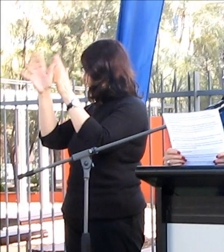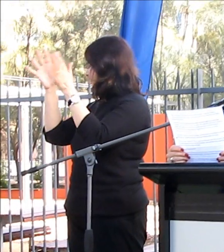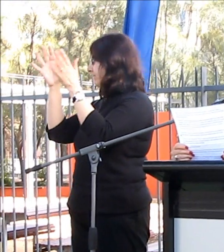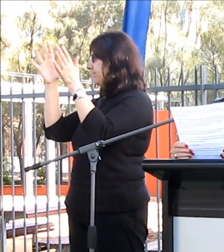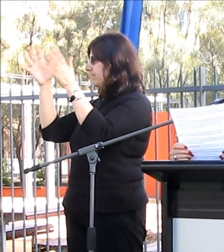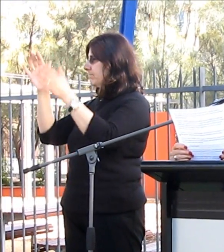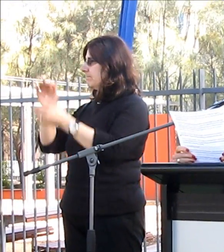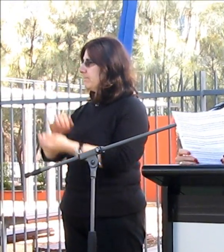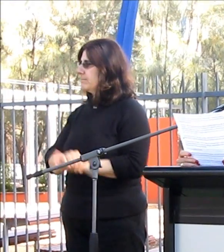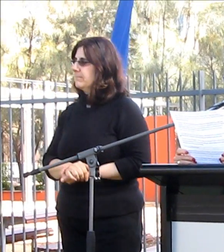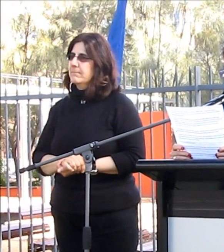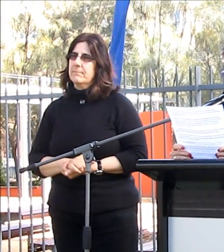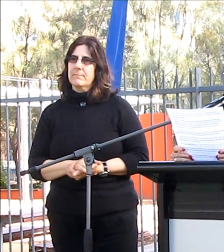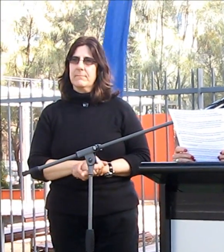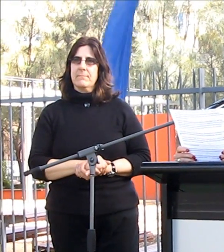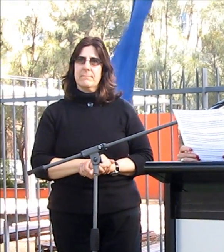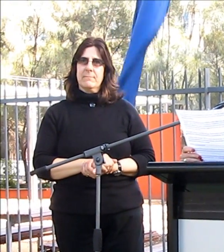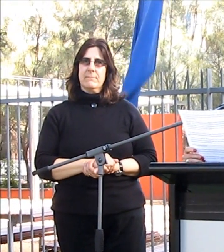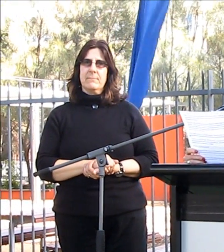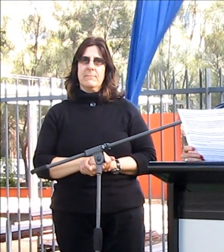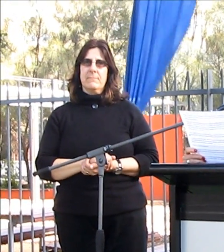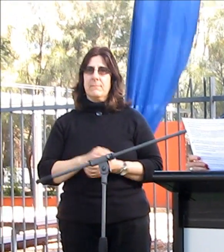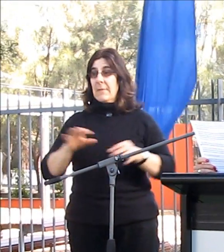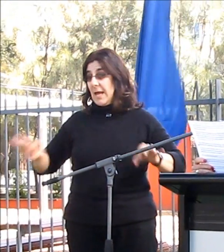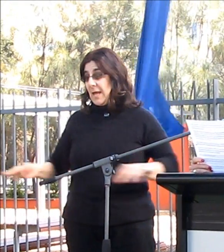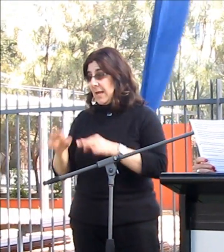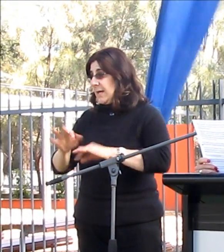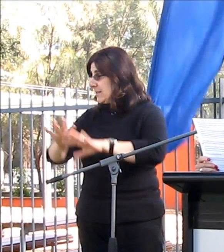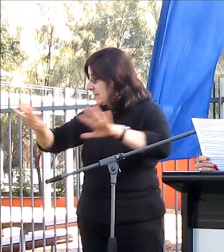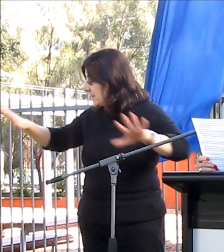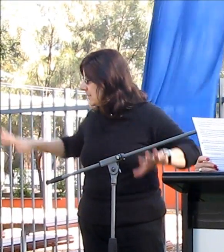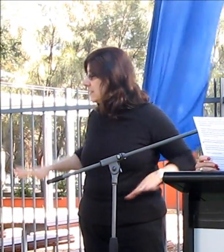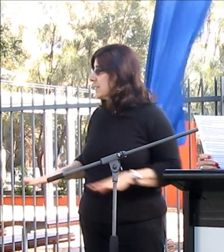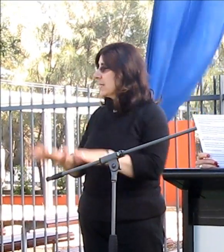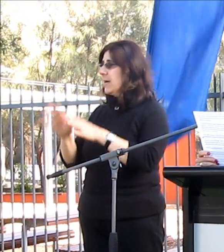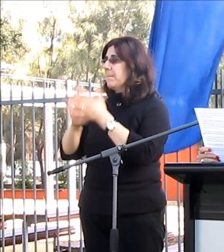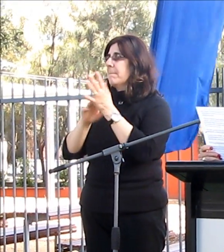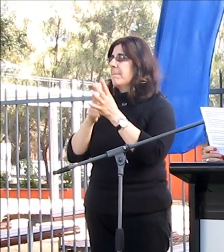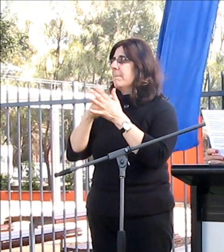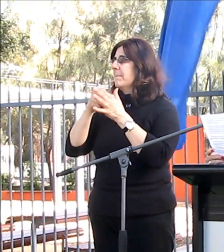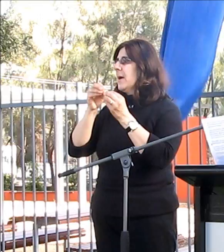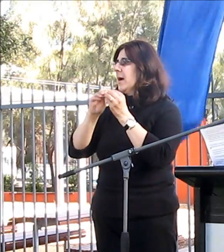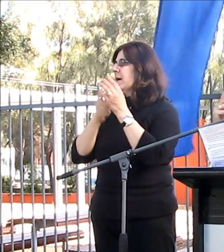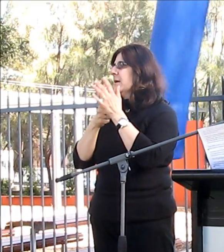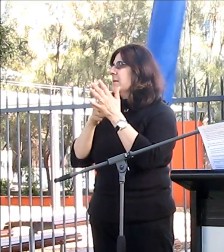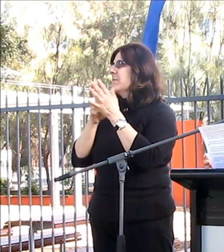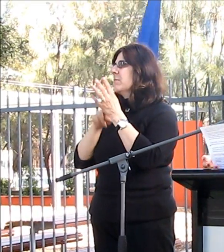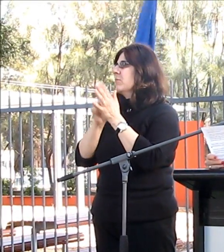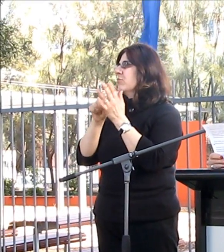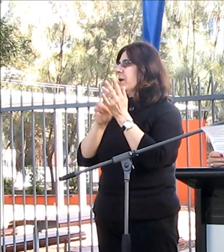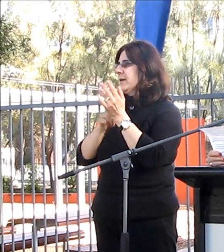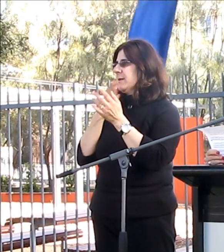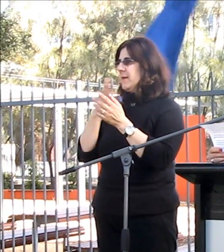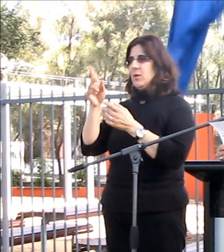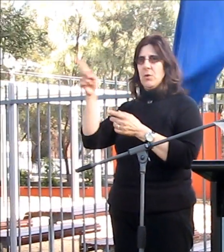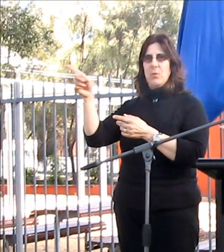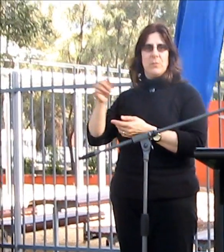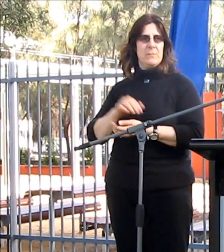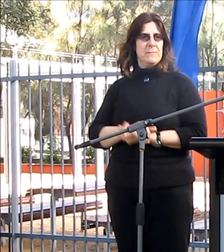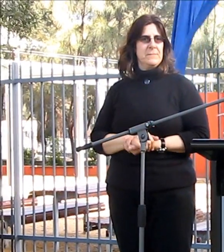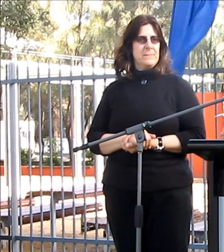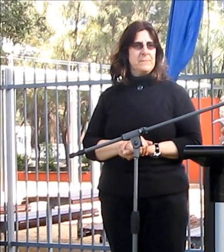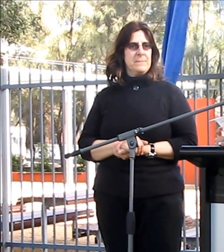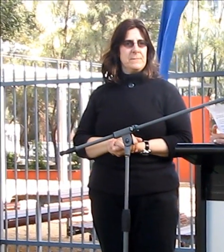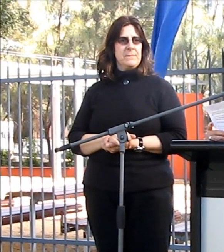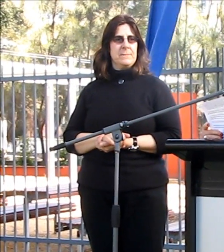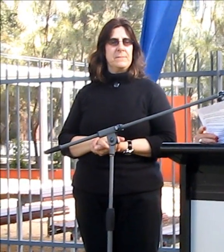Russell. Our landscape architect, Mark Brandon. Where's Mark? Thank you, Mark.